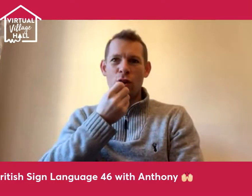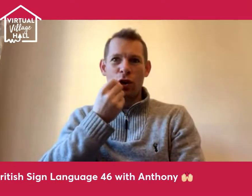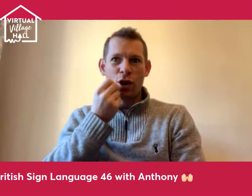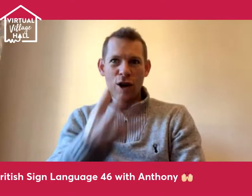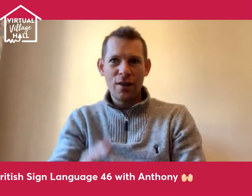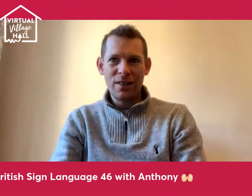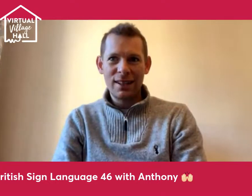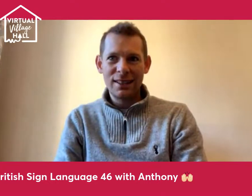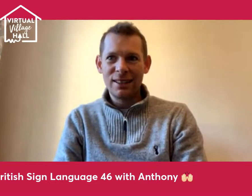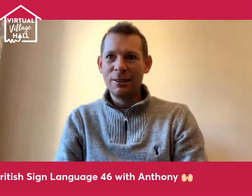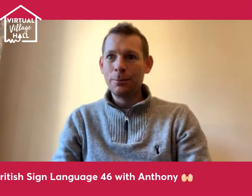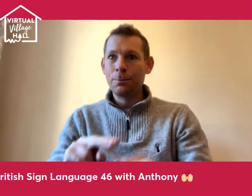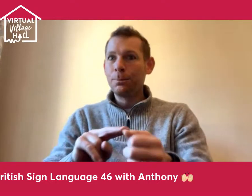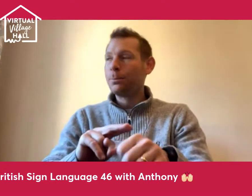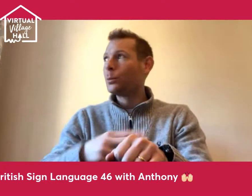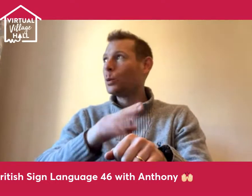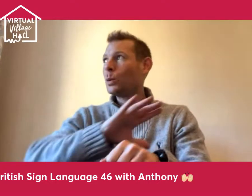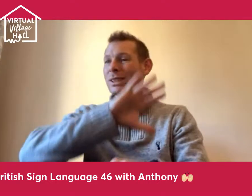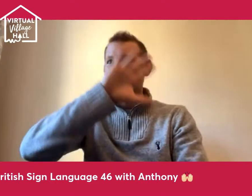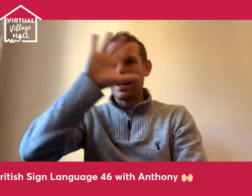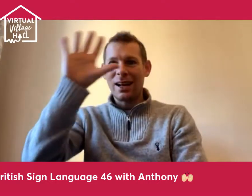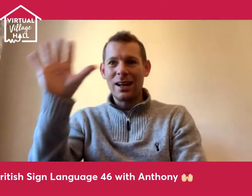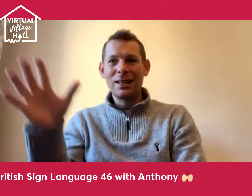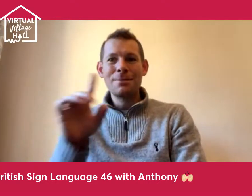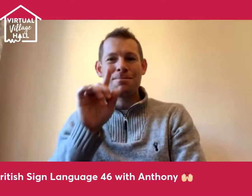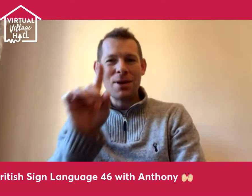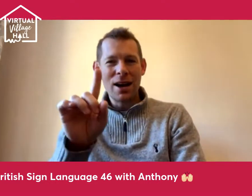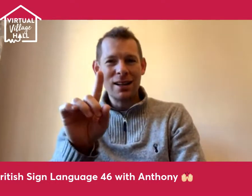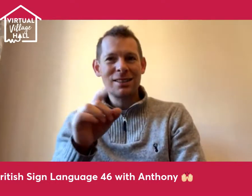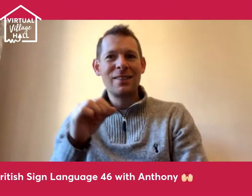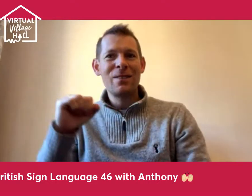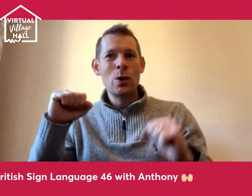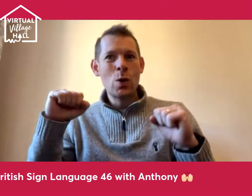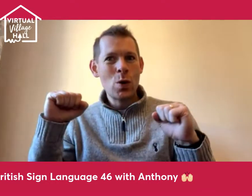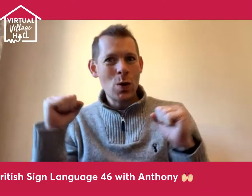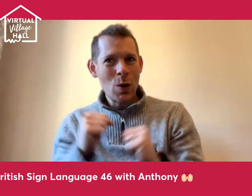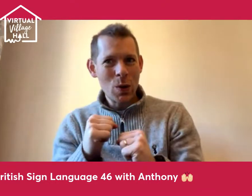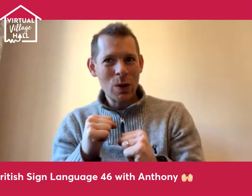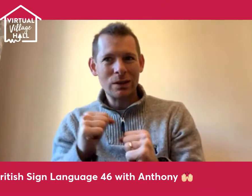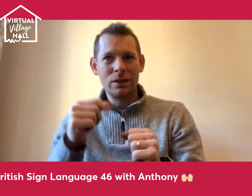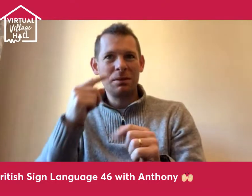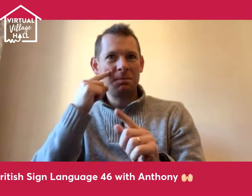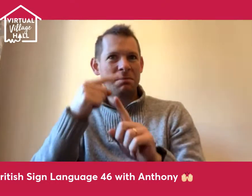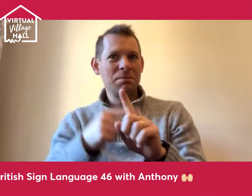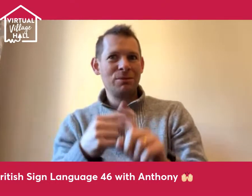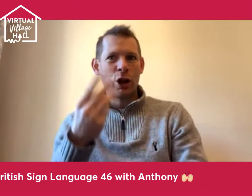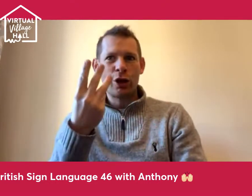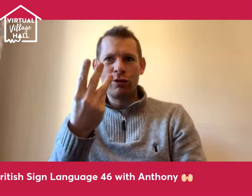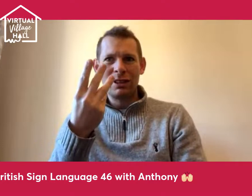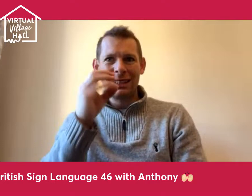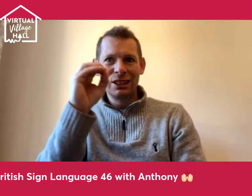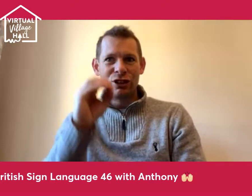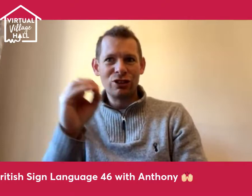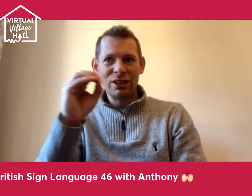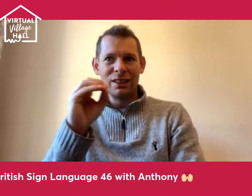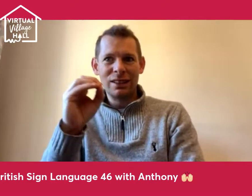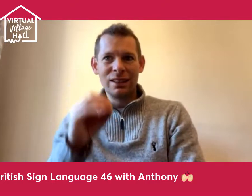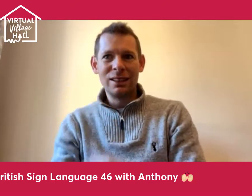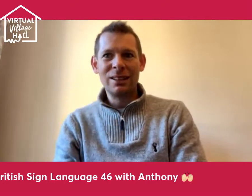The weather here today is actually really lovely. Blue skies today, but very cold. Think actually it